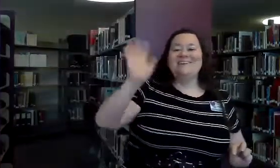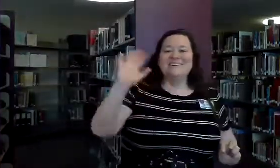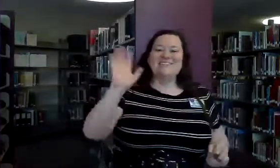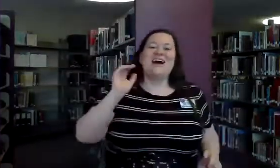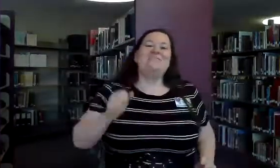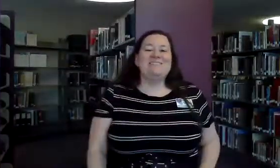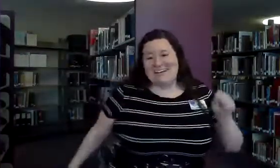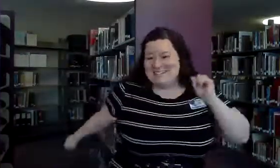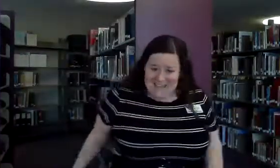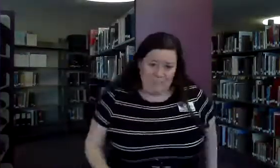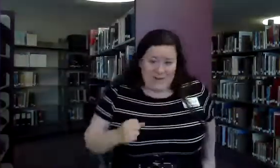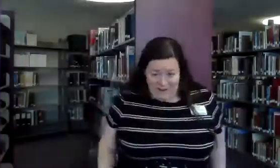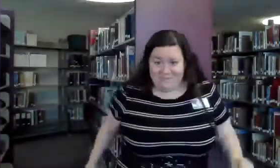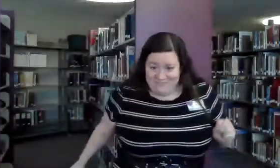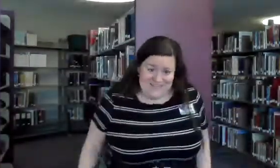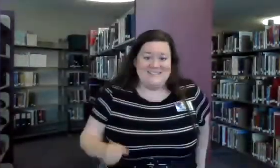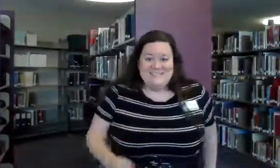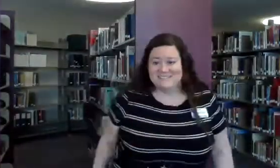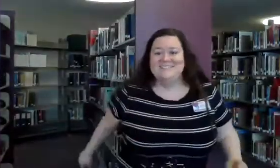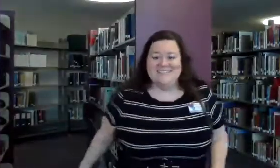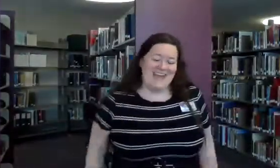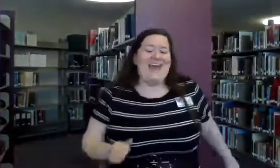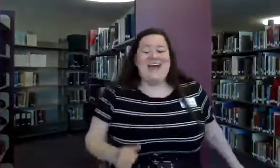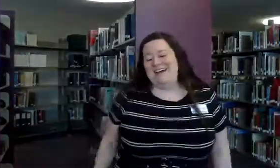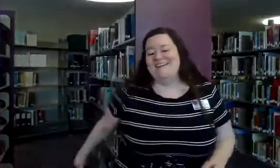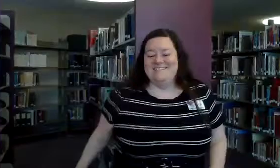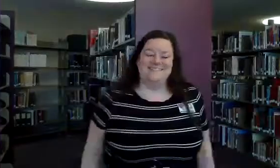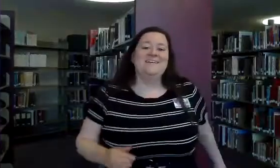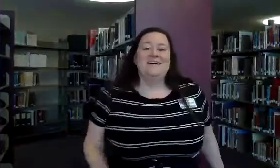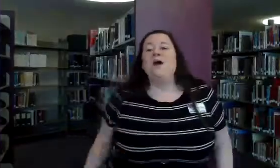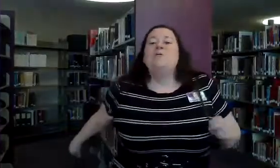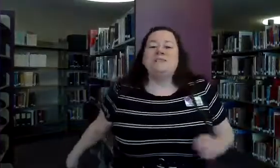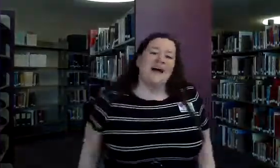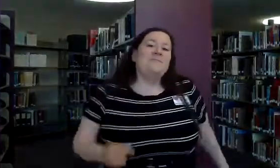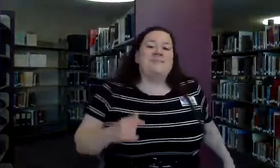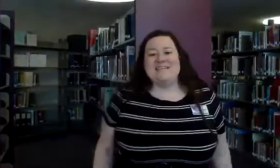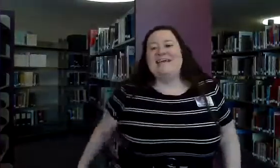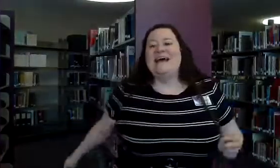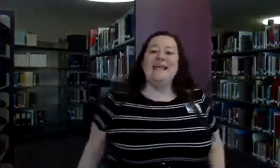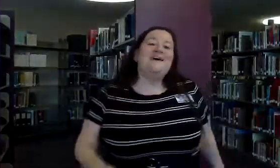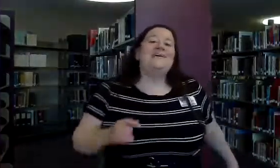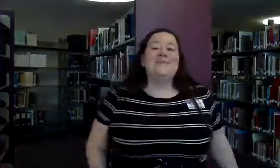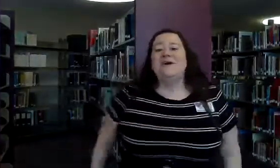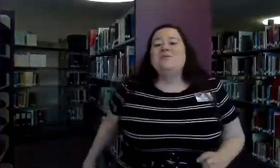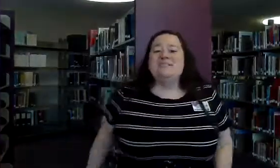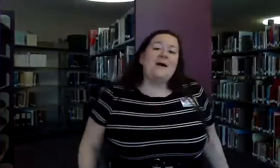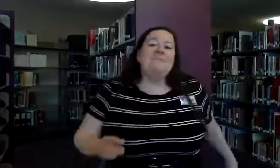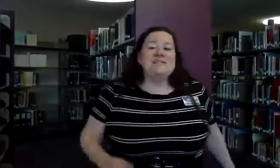hello. Good job. Now we're gonna stomp our feet. Yeah. We stomp and sing hello. We stomp and